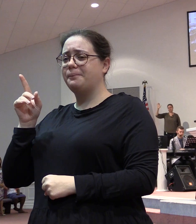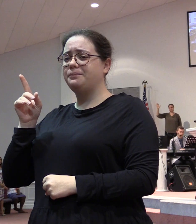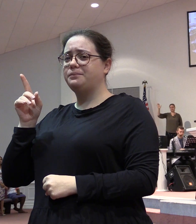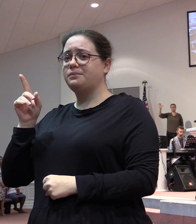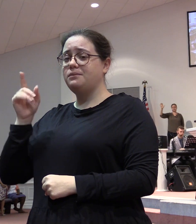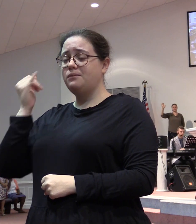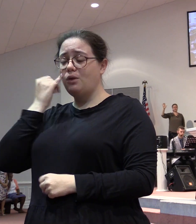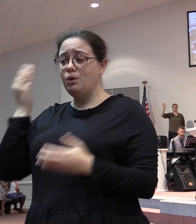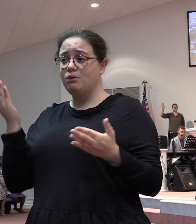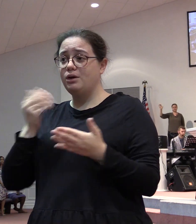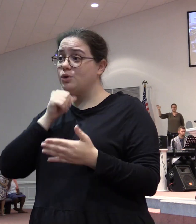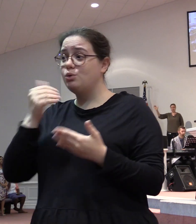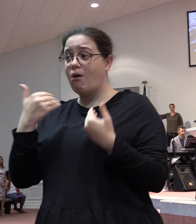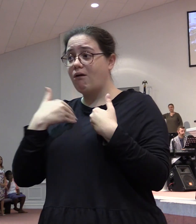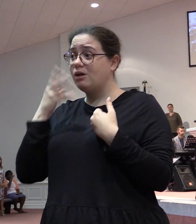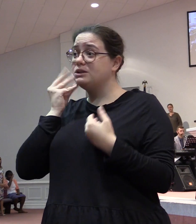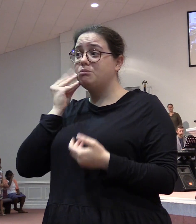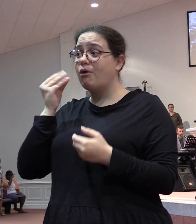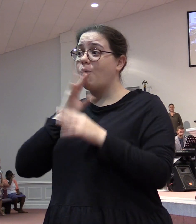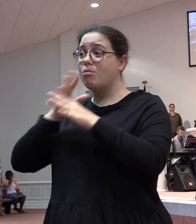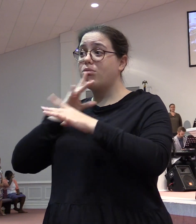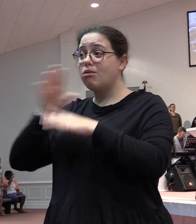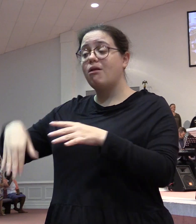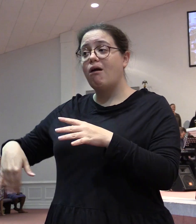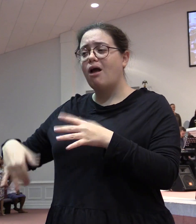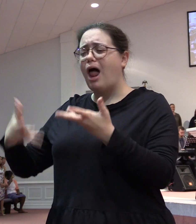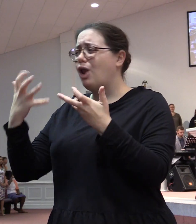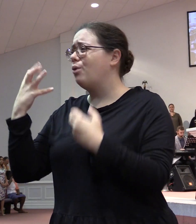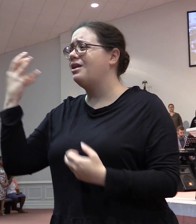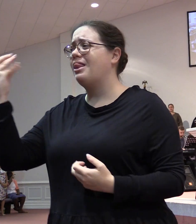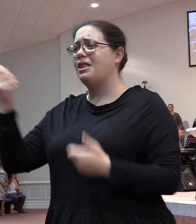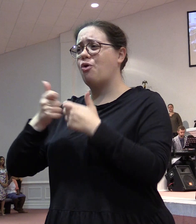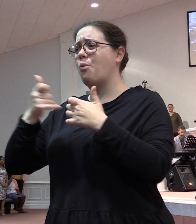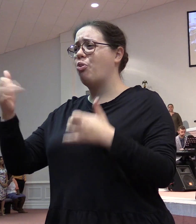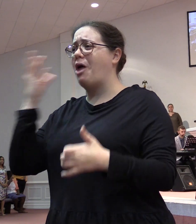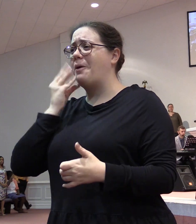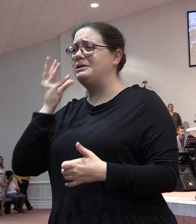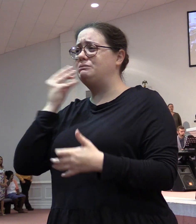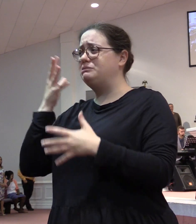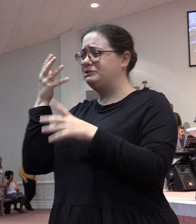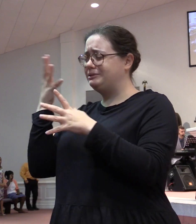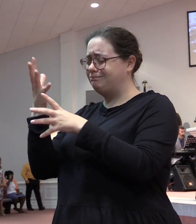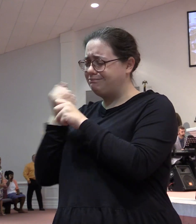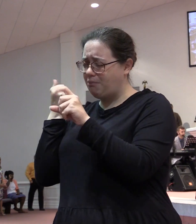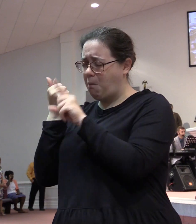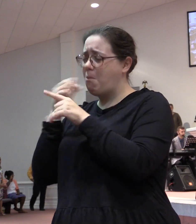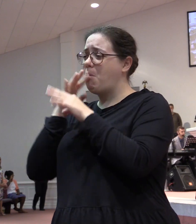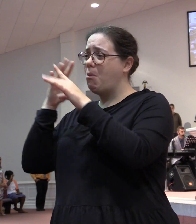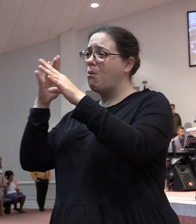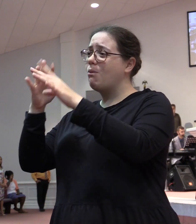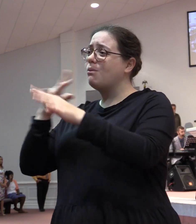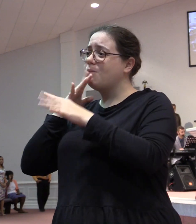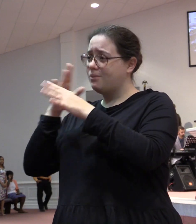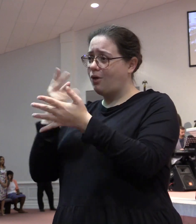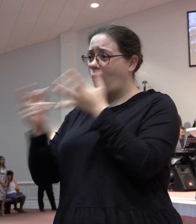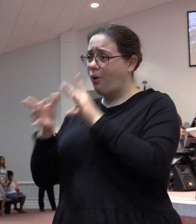if you're here today and you don't have the Holy Ghost, I don't want you to leave without you receiving the Spirit of the